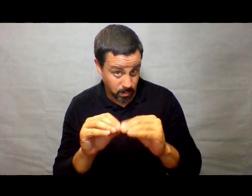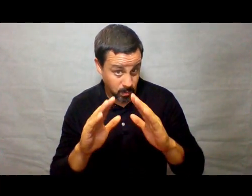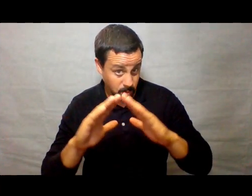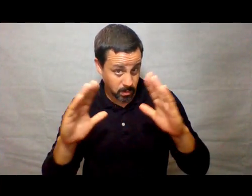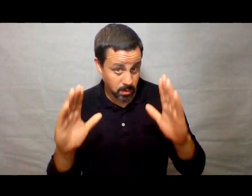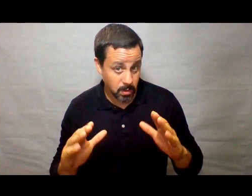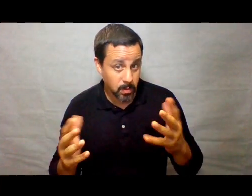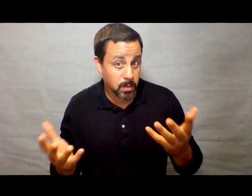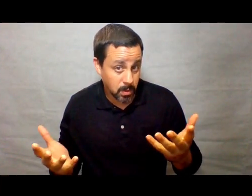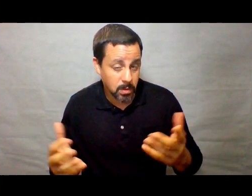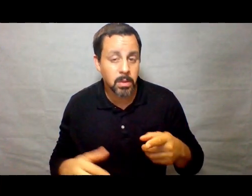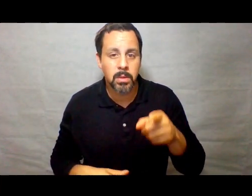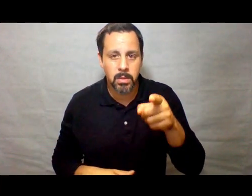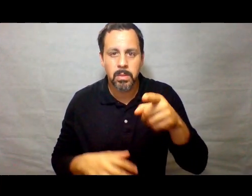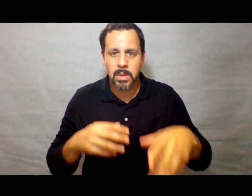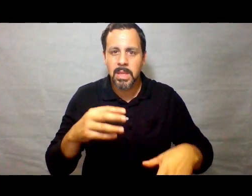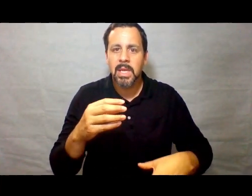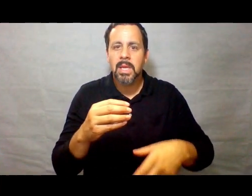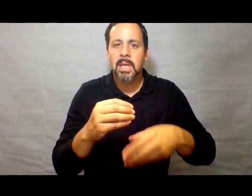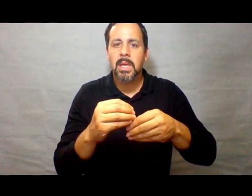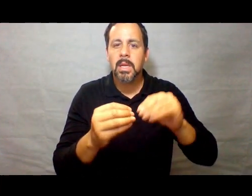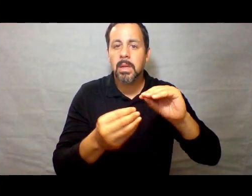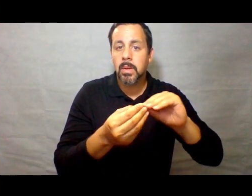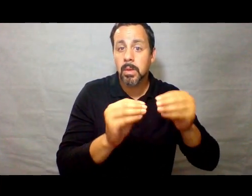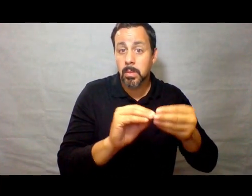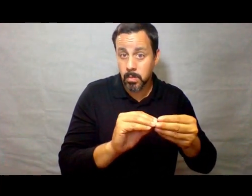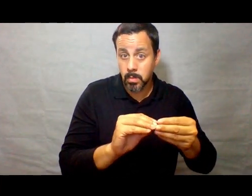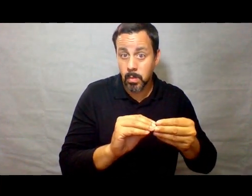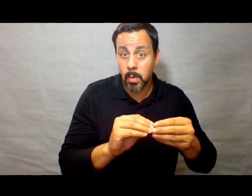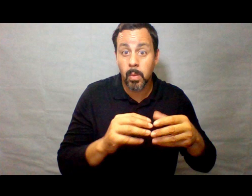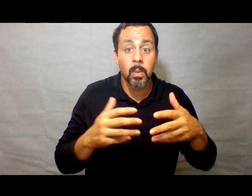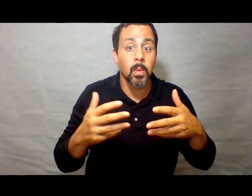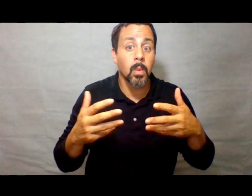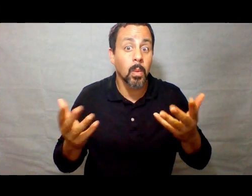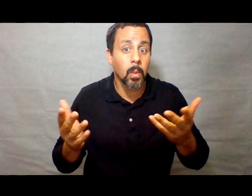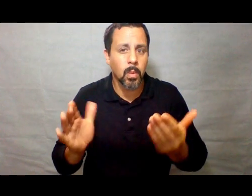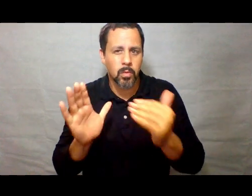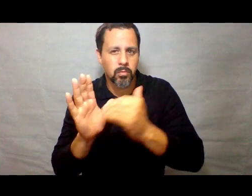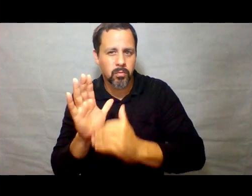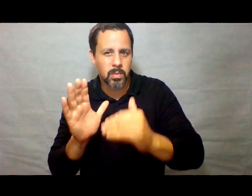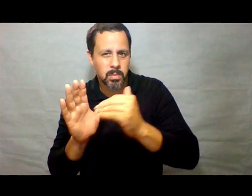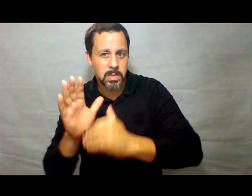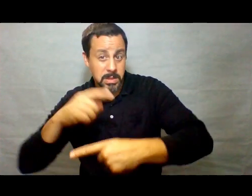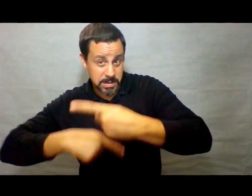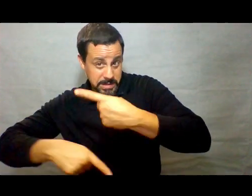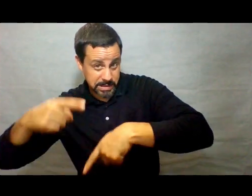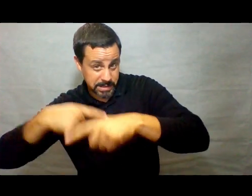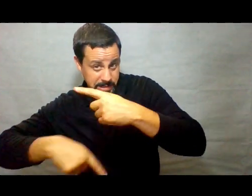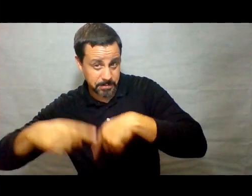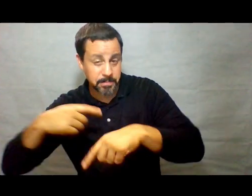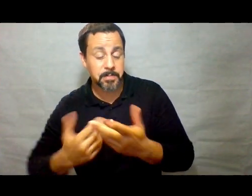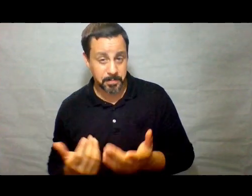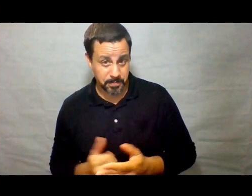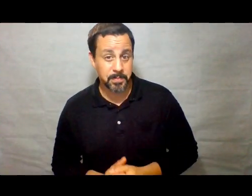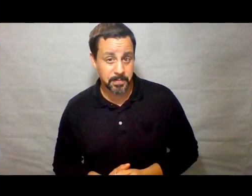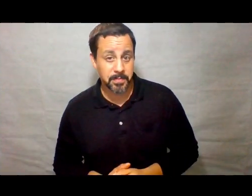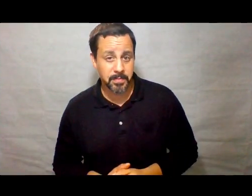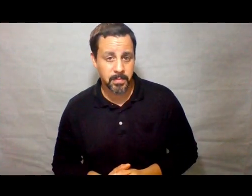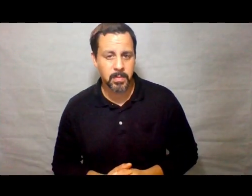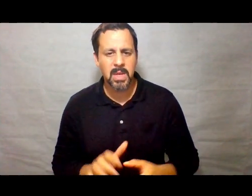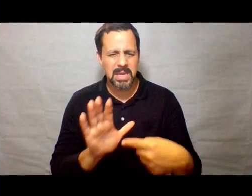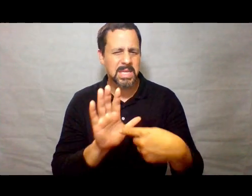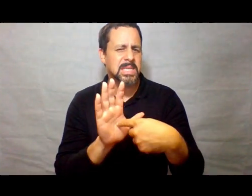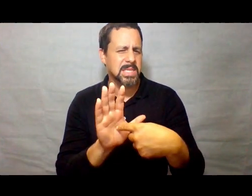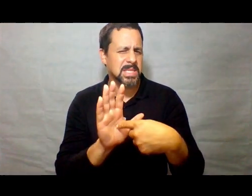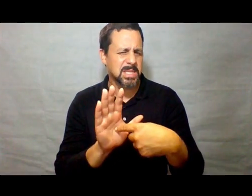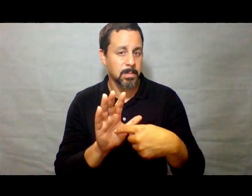If you want to show more houses in ASL, you would have to either add a number or repeat a